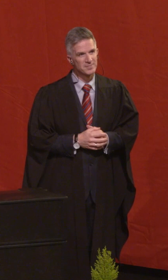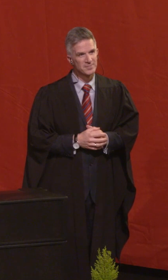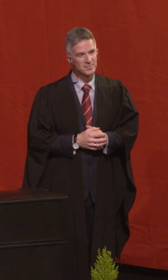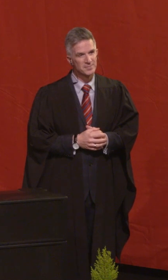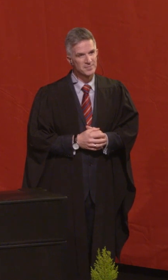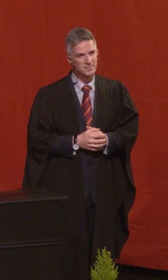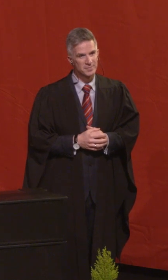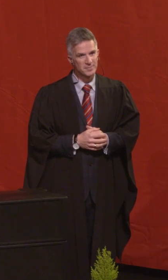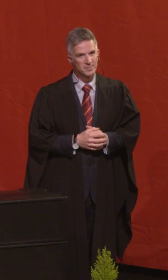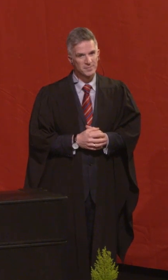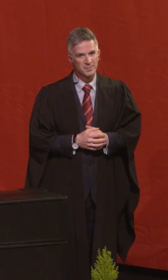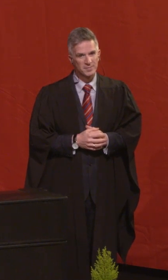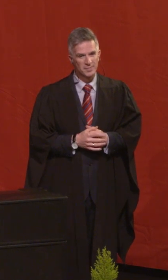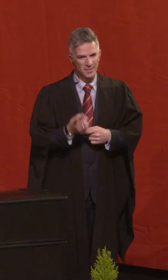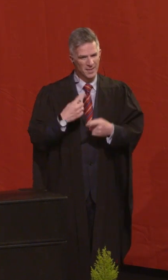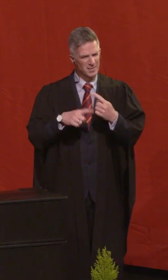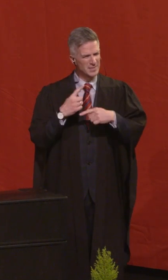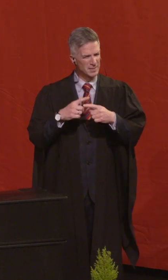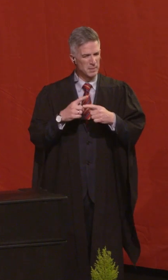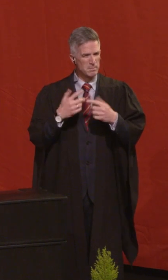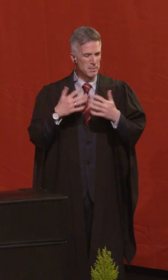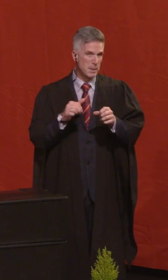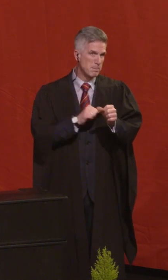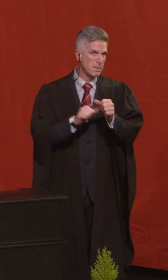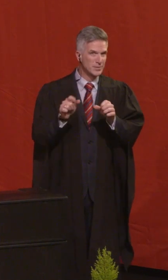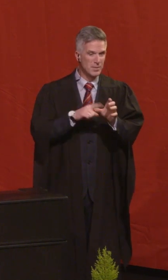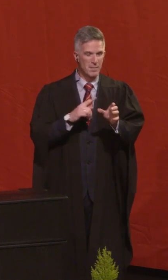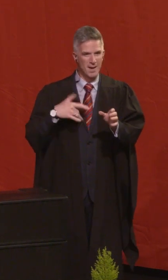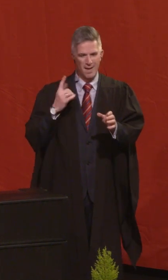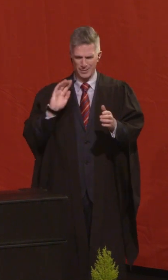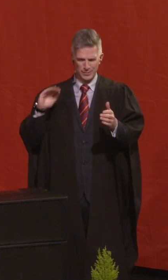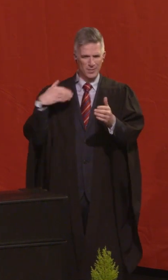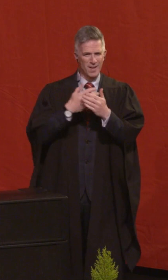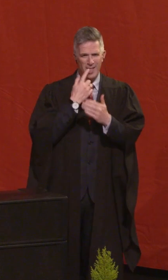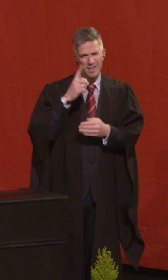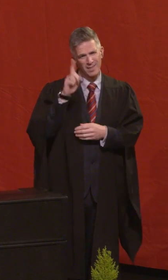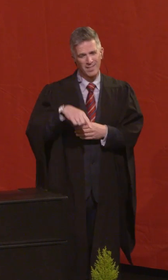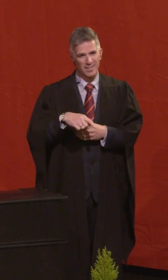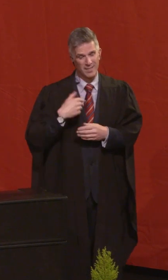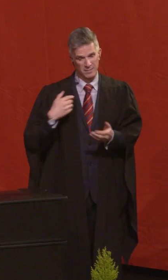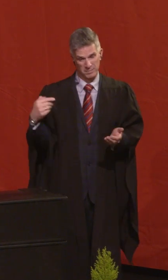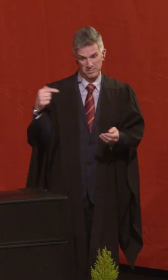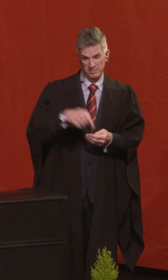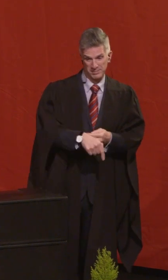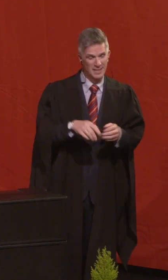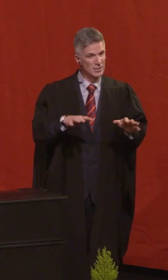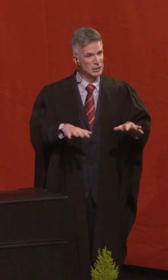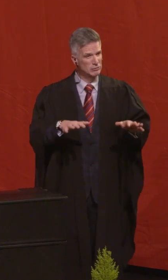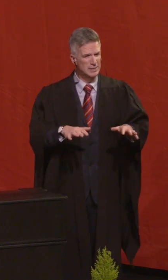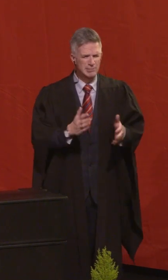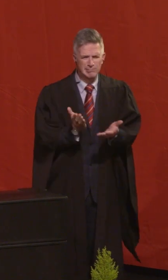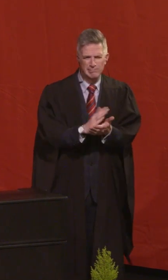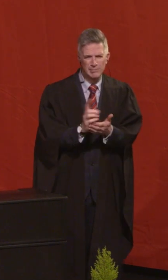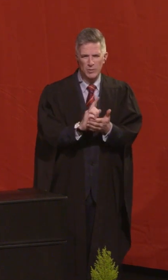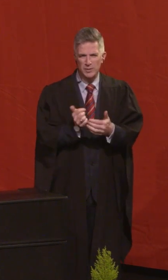The last year has undoubtedly been the best year of my life so far. I came into this country unsure of what to expect,